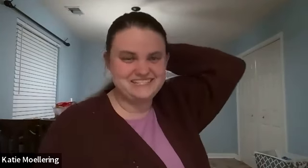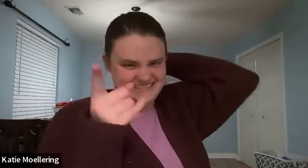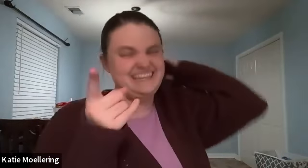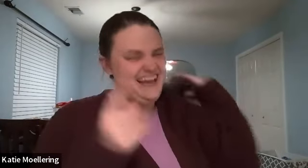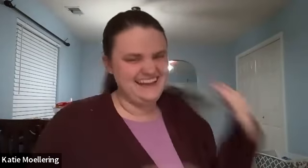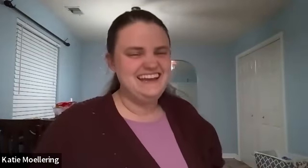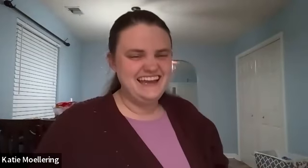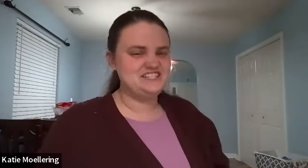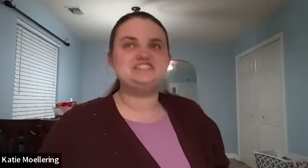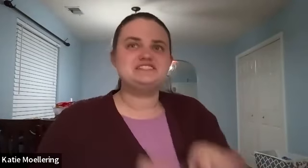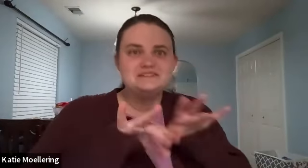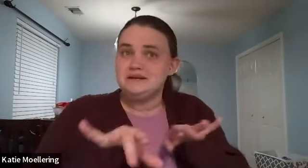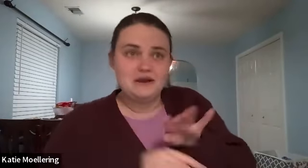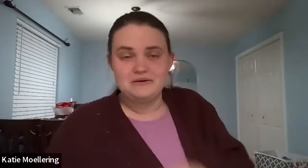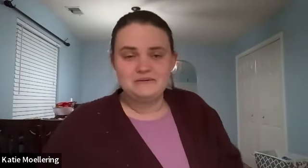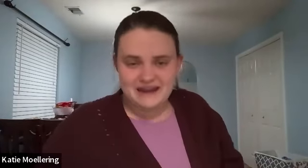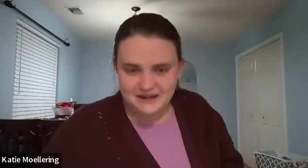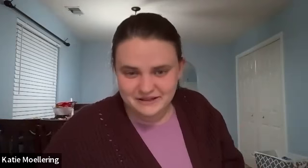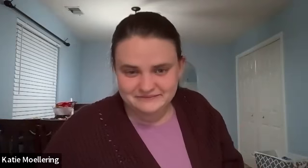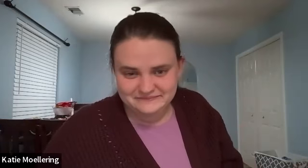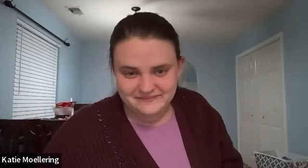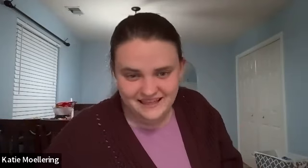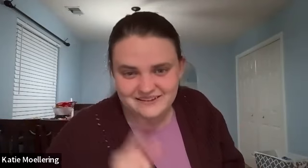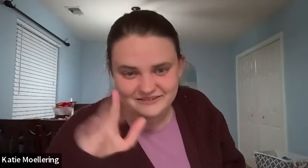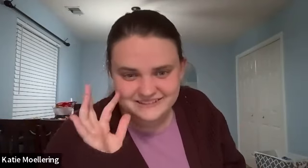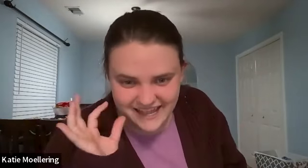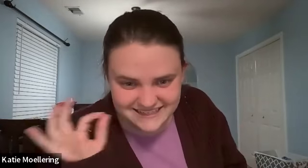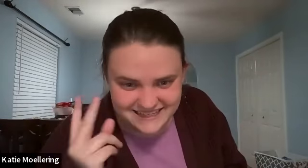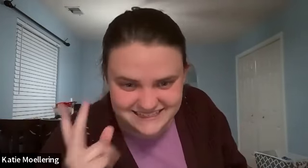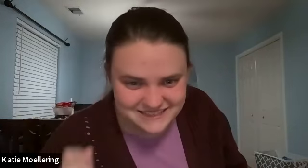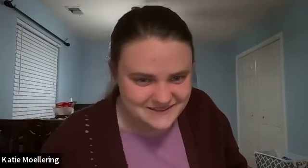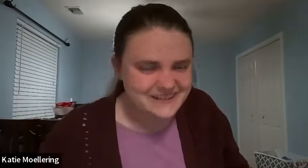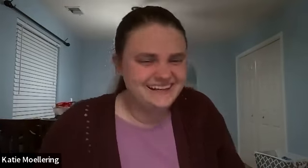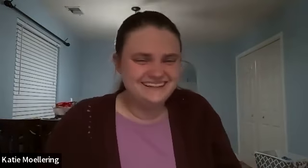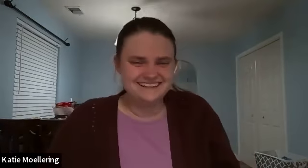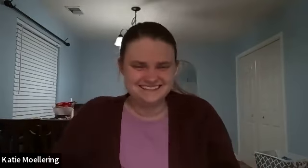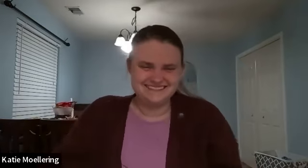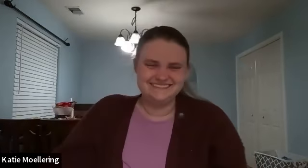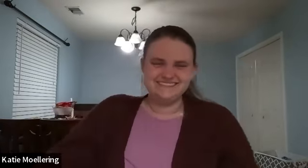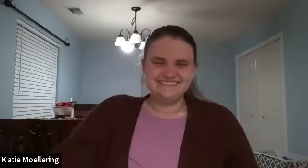does, yeah, and she's just going away, and I'm like, hello, little cat, I see you. So,